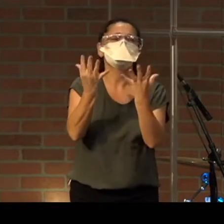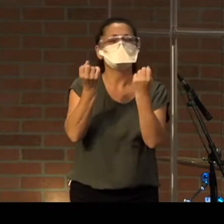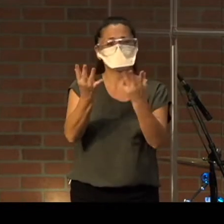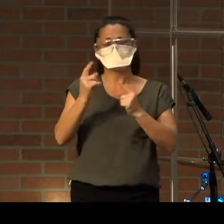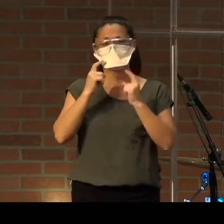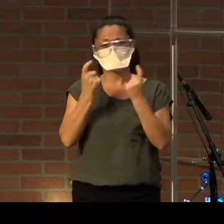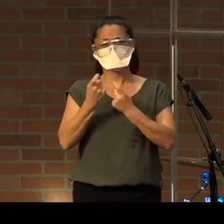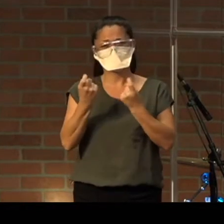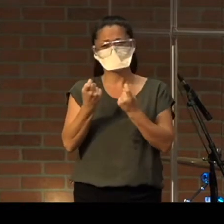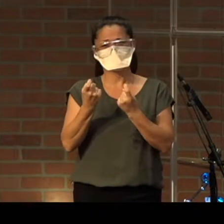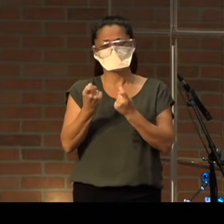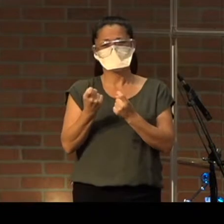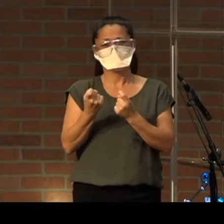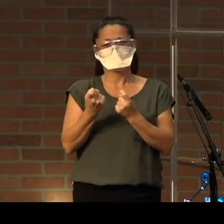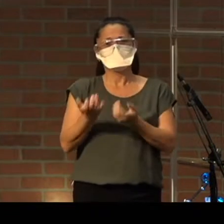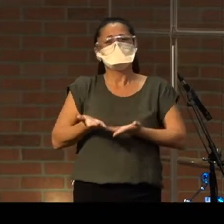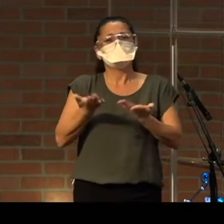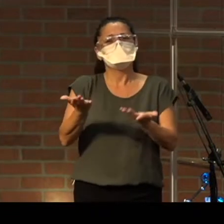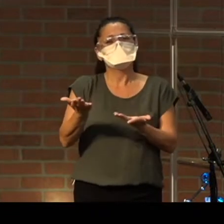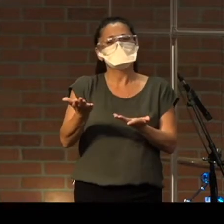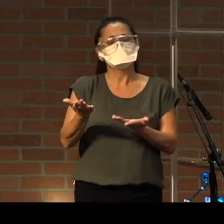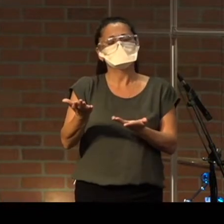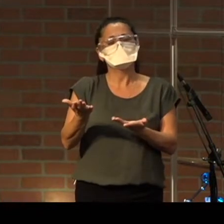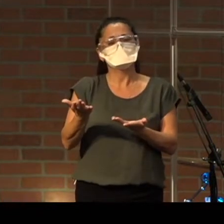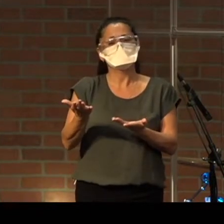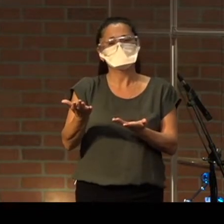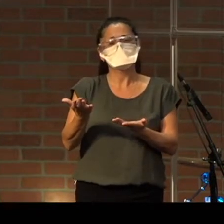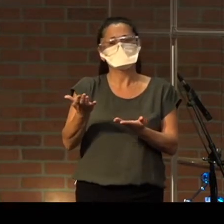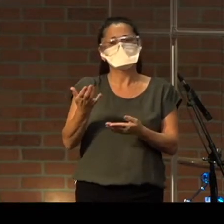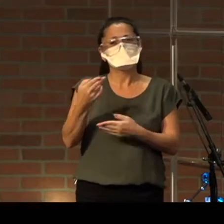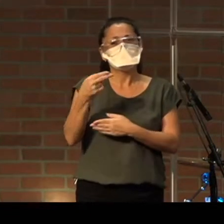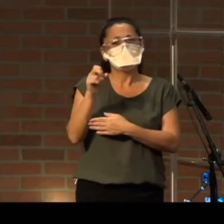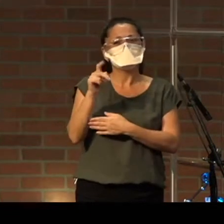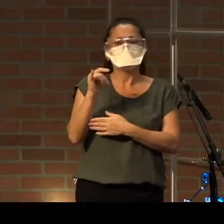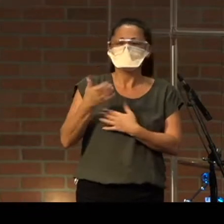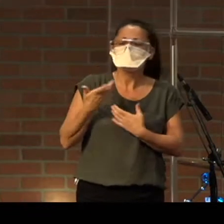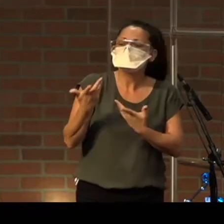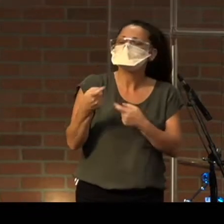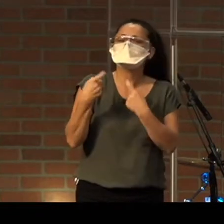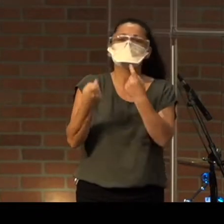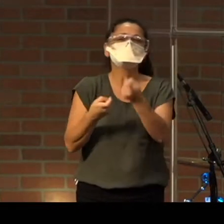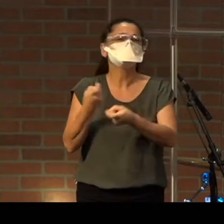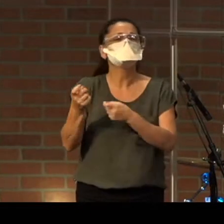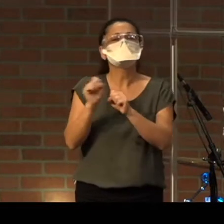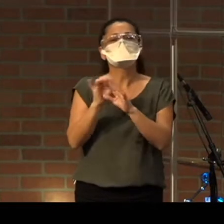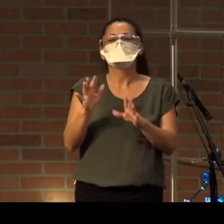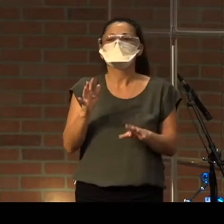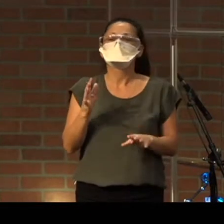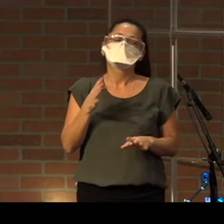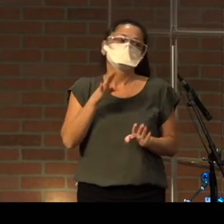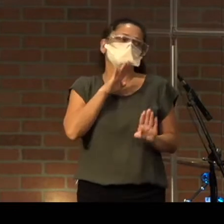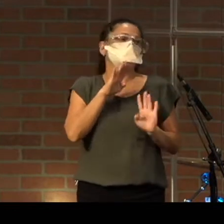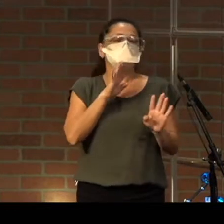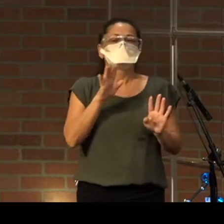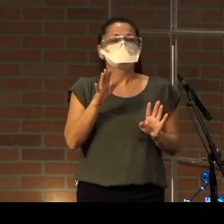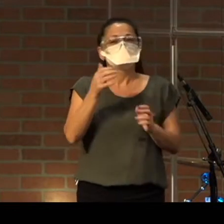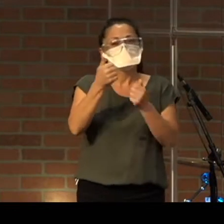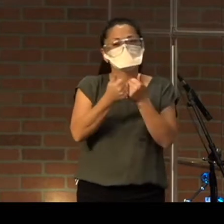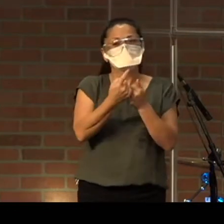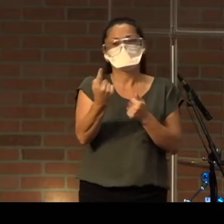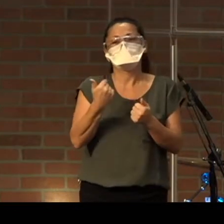sins. Offer hospitality to one another without grumbling. Each of you should use whatever gift you have received